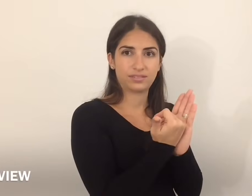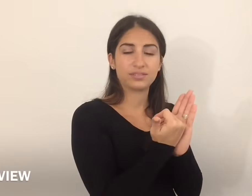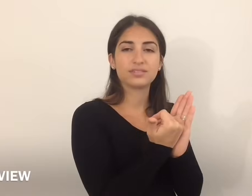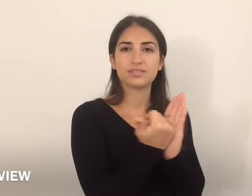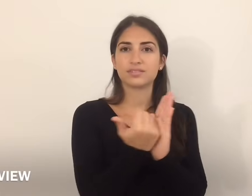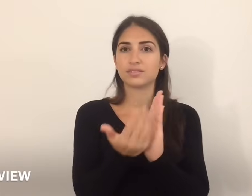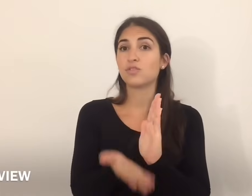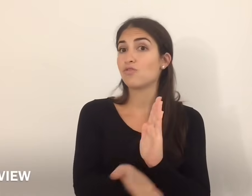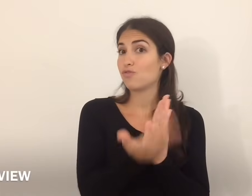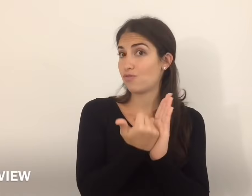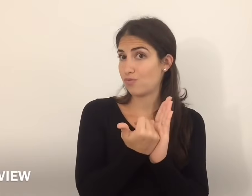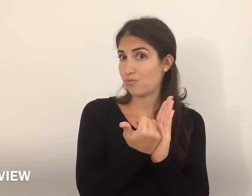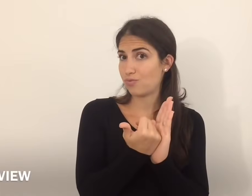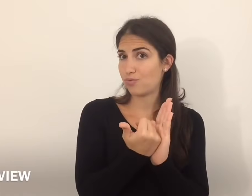Review.